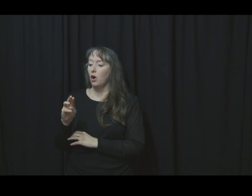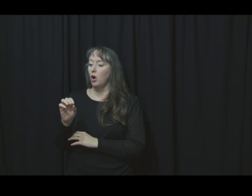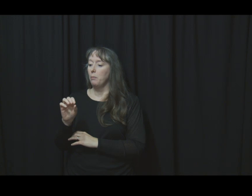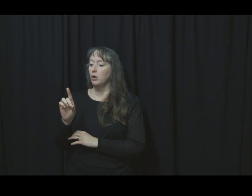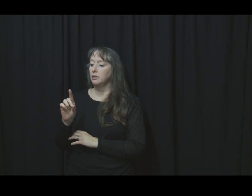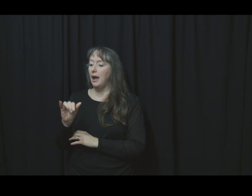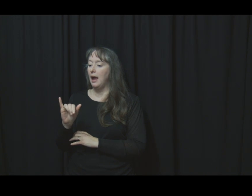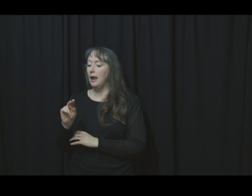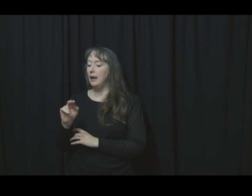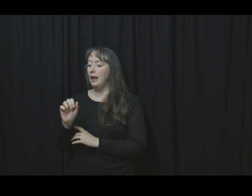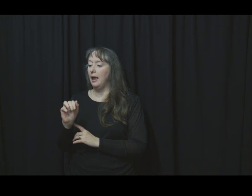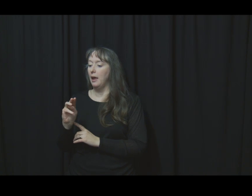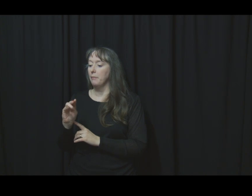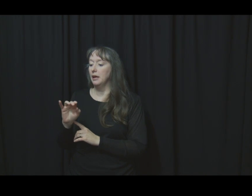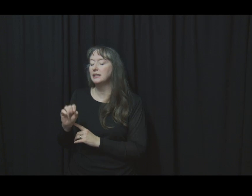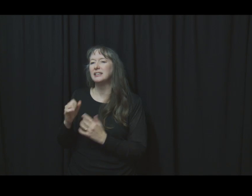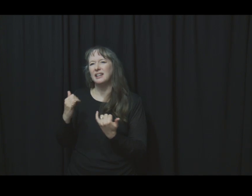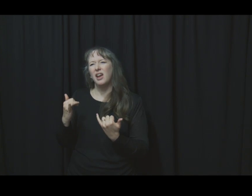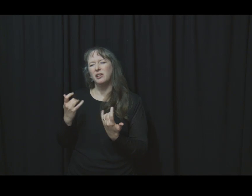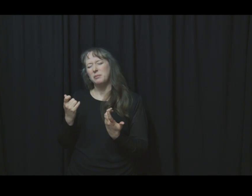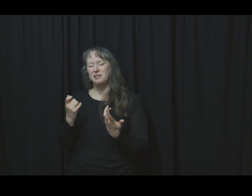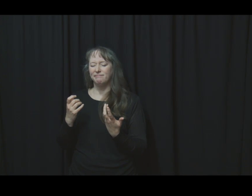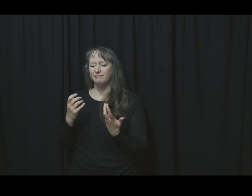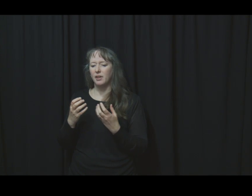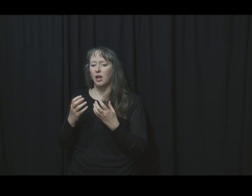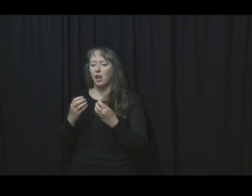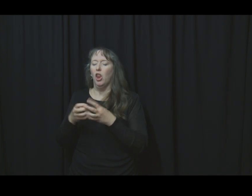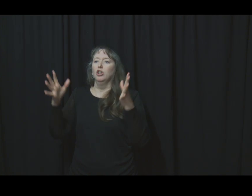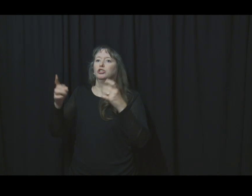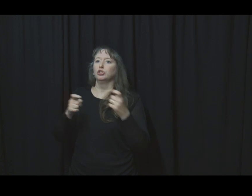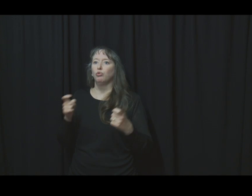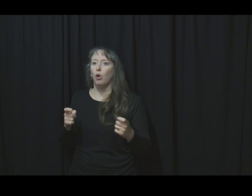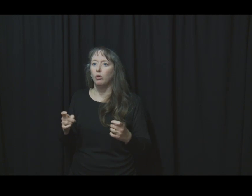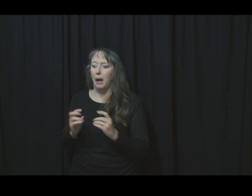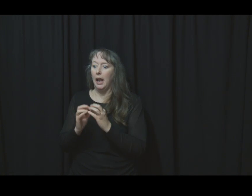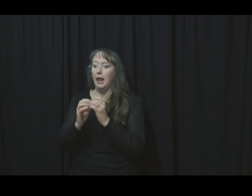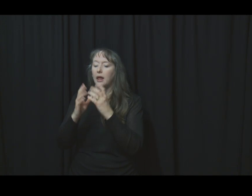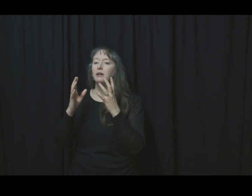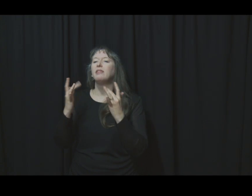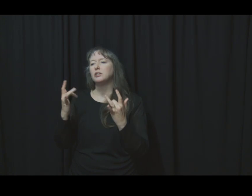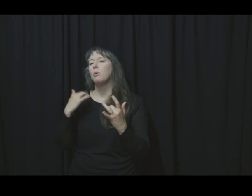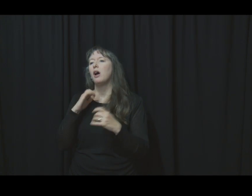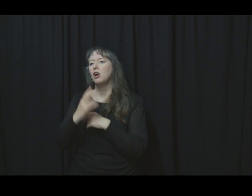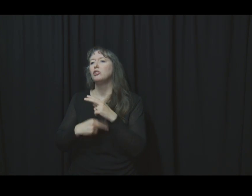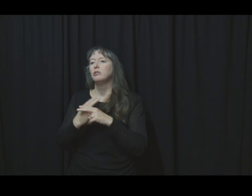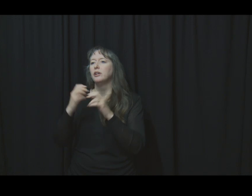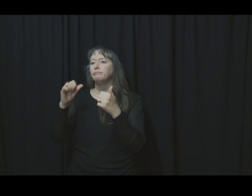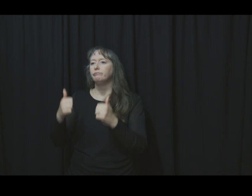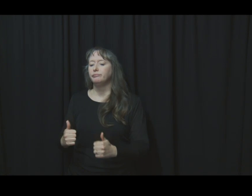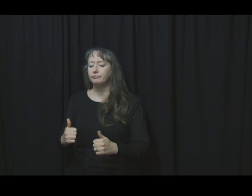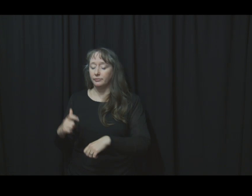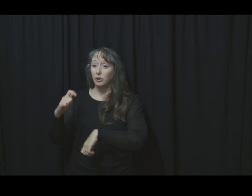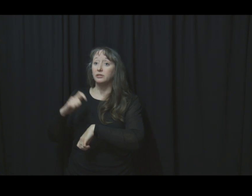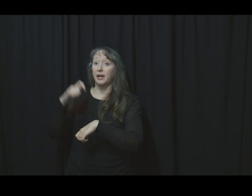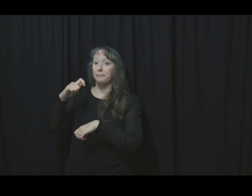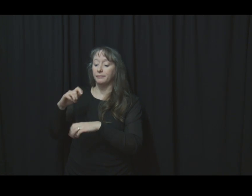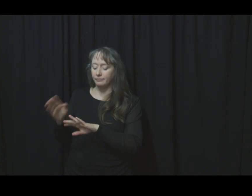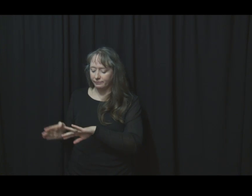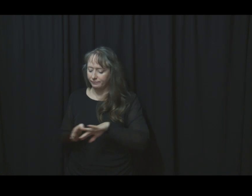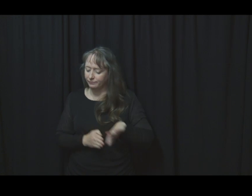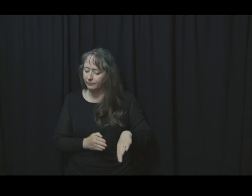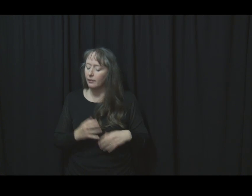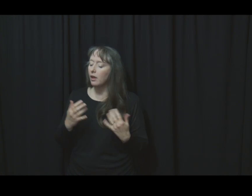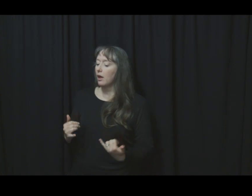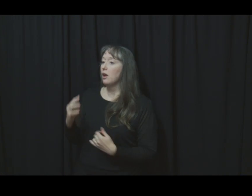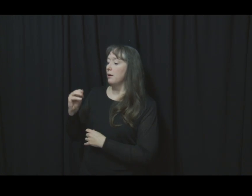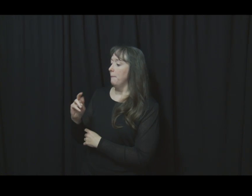control now compared to what it was originally, which is why we have a running down universe. And that's time. A new question for you, Mr. Ham.